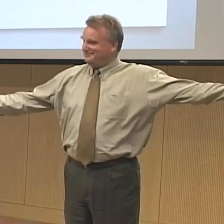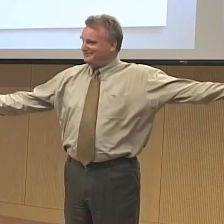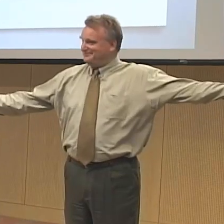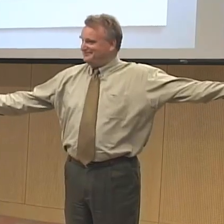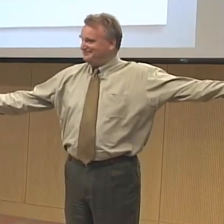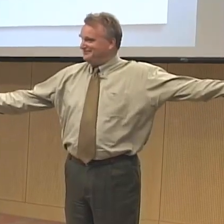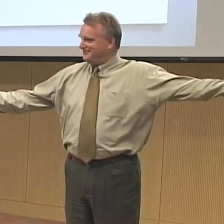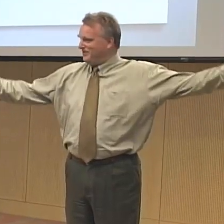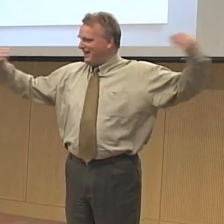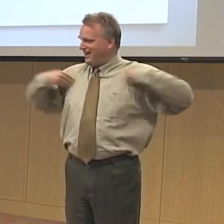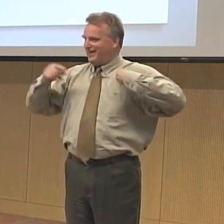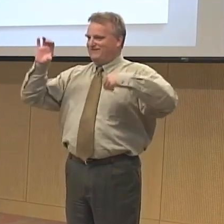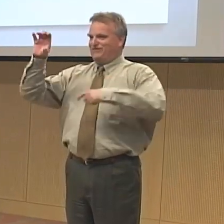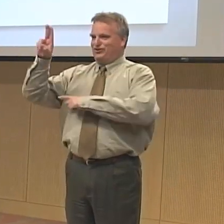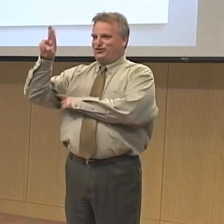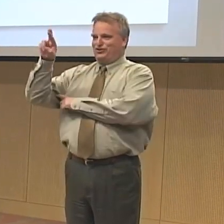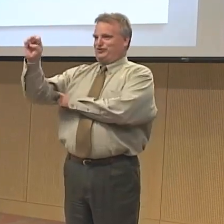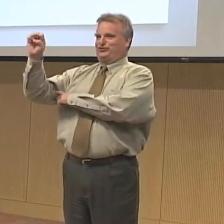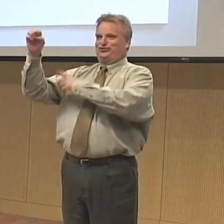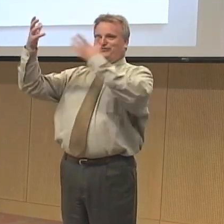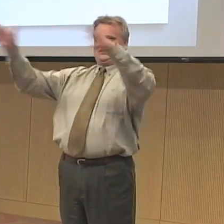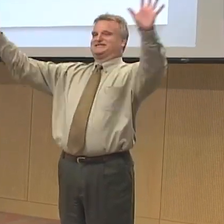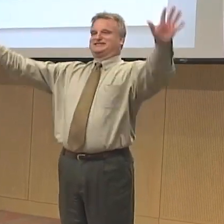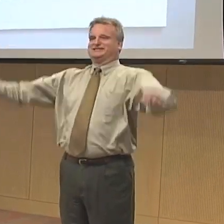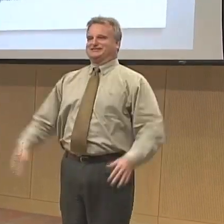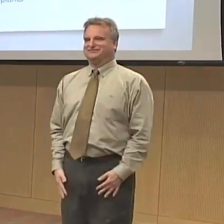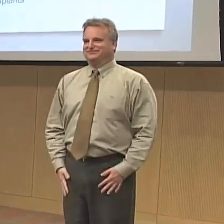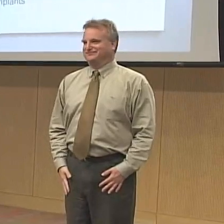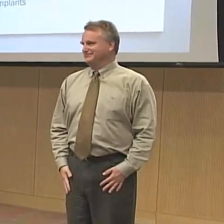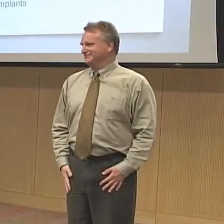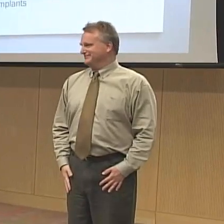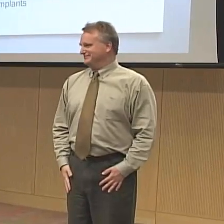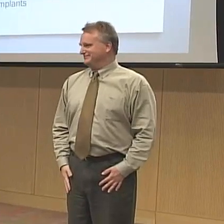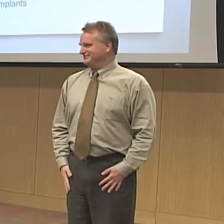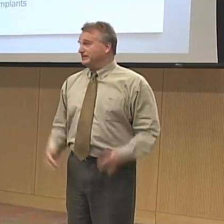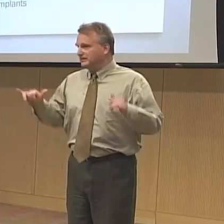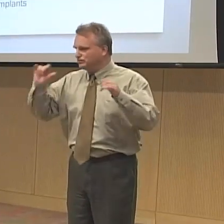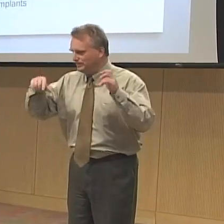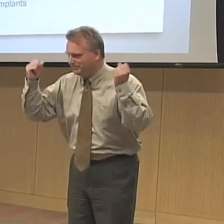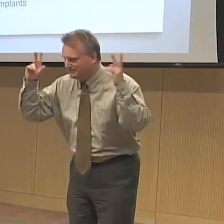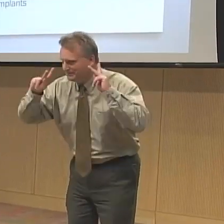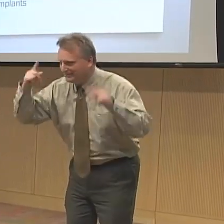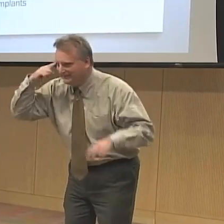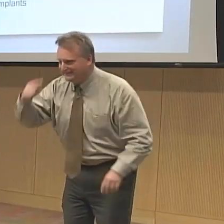We have the cure. It's there. That's what many people think.